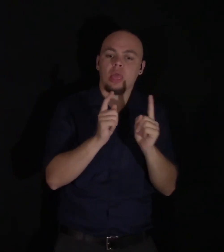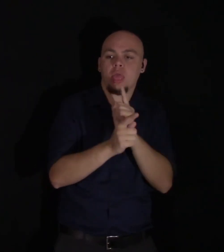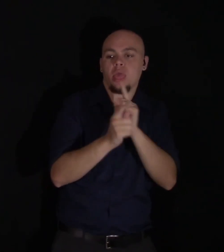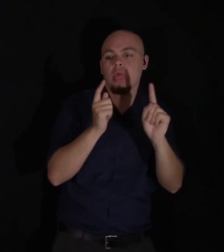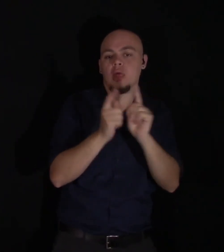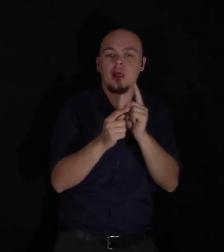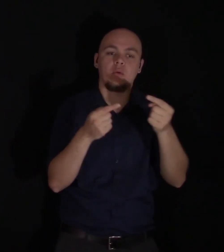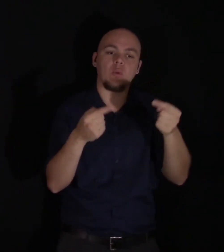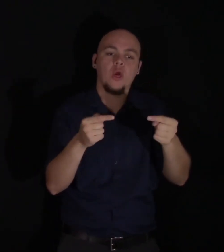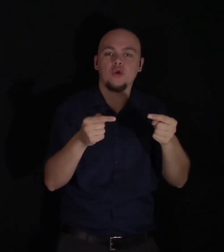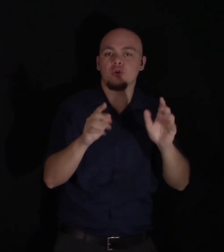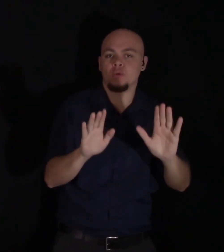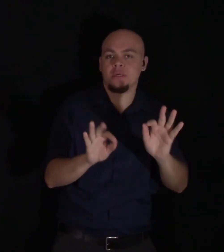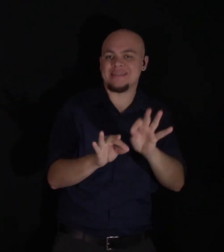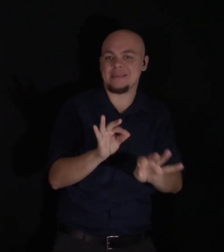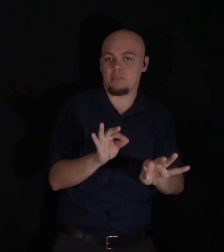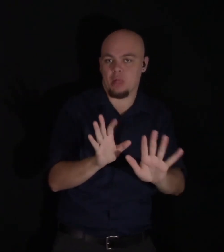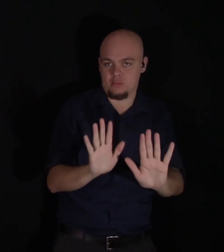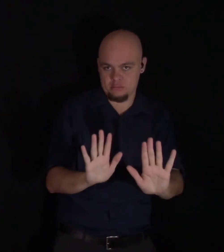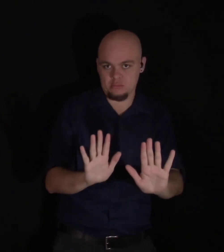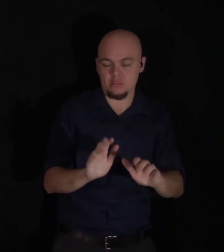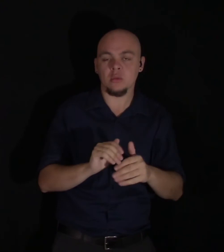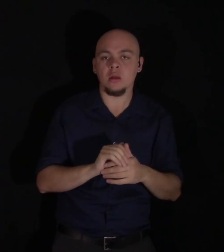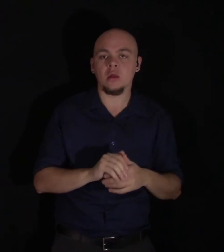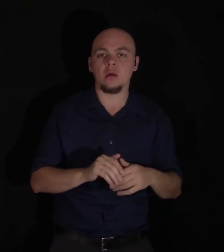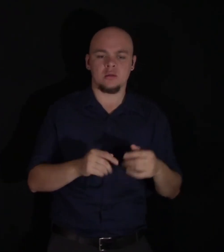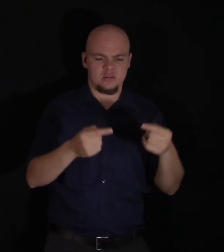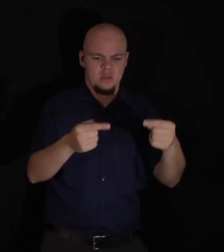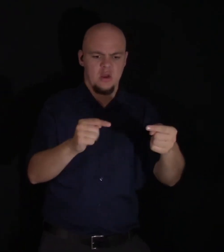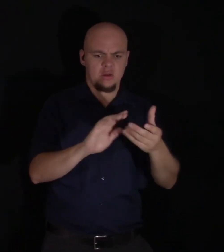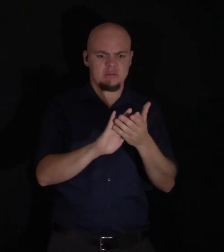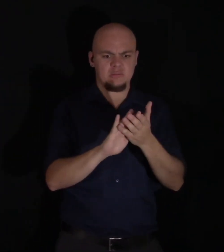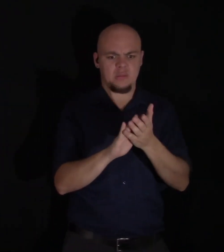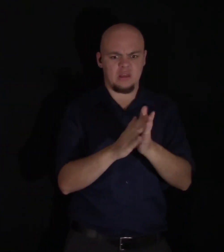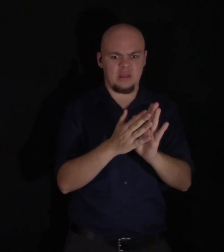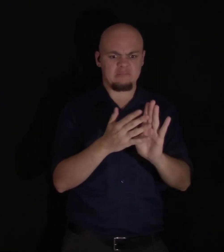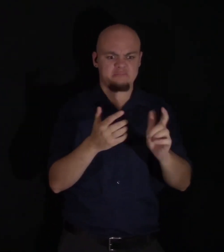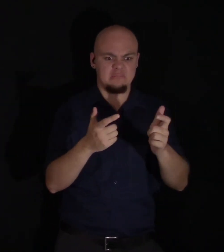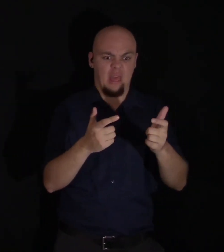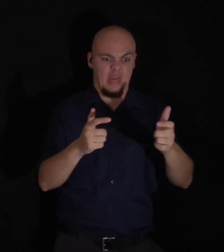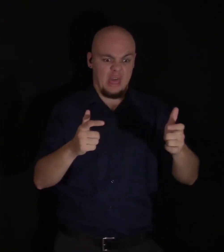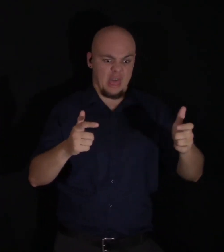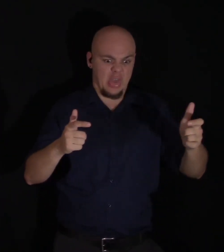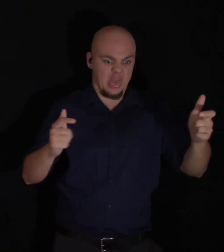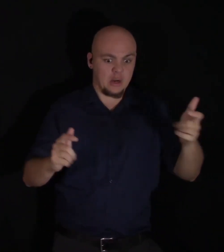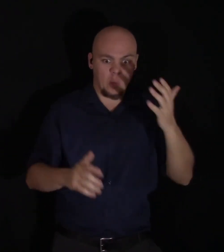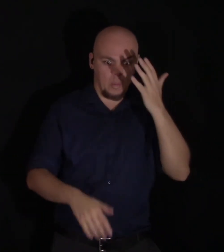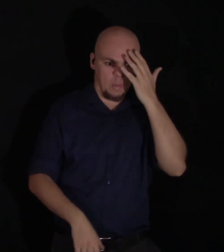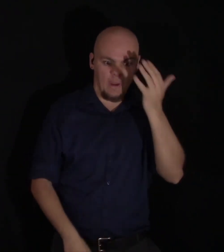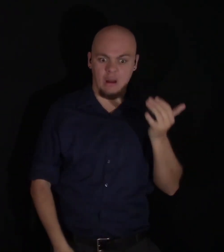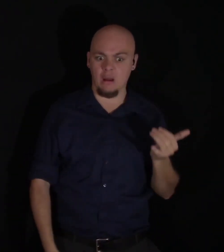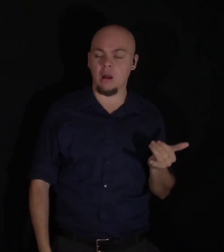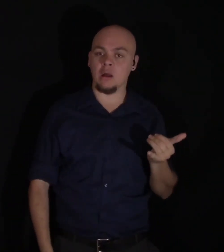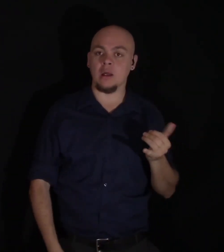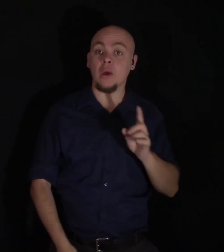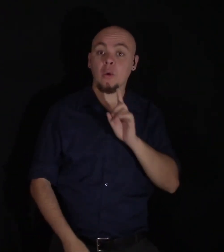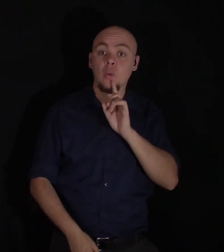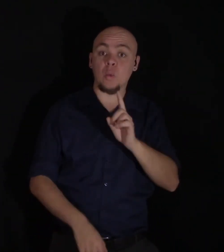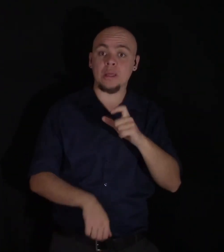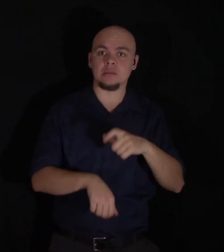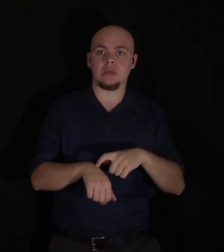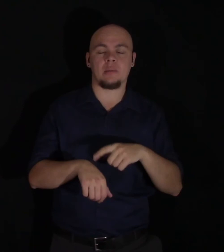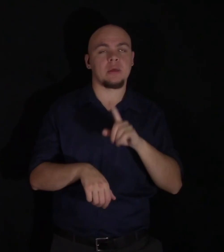fight. But why do our fights spin out of control? Well, it's because real time is too